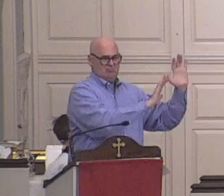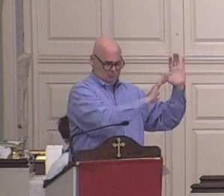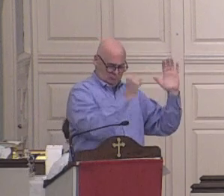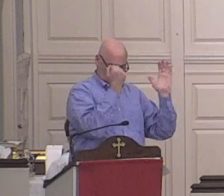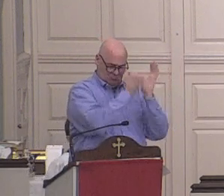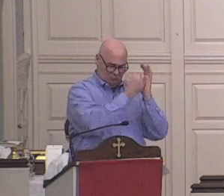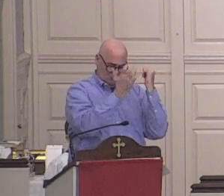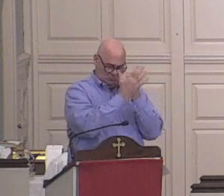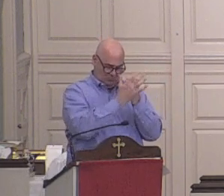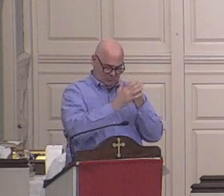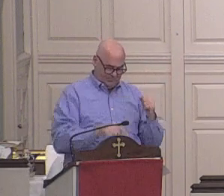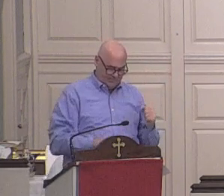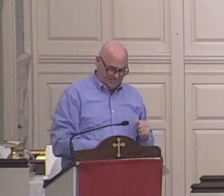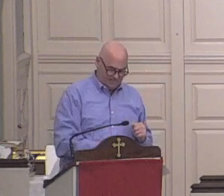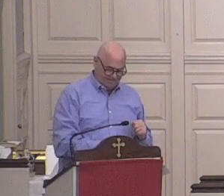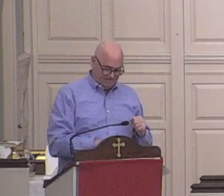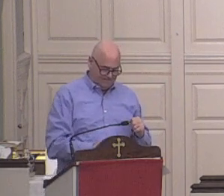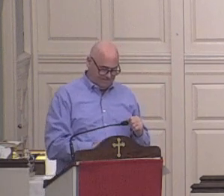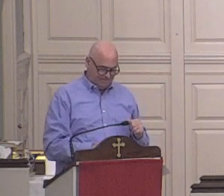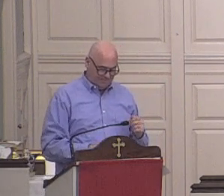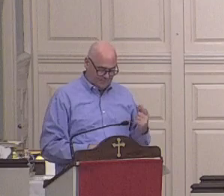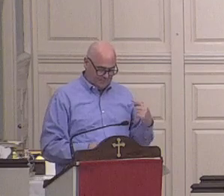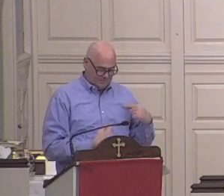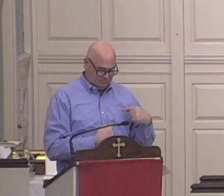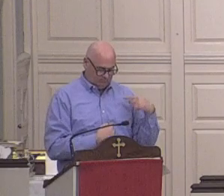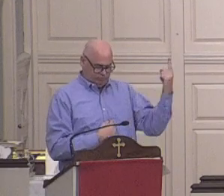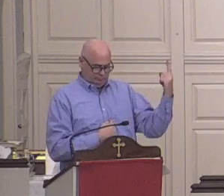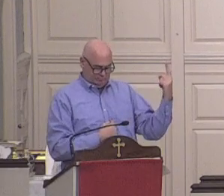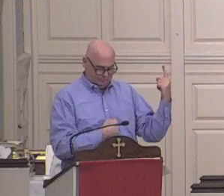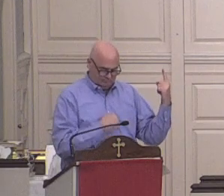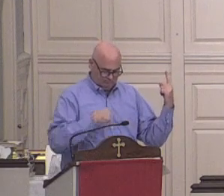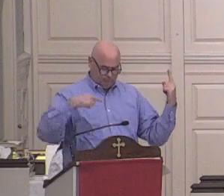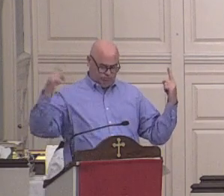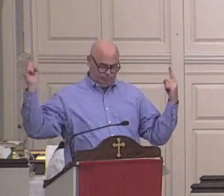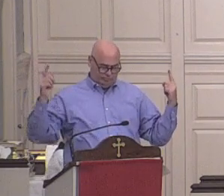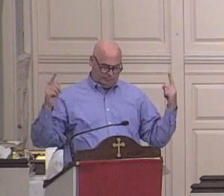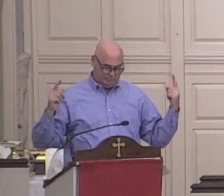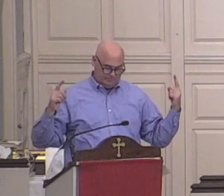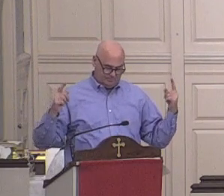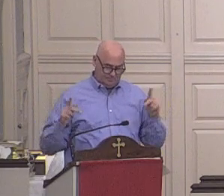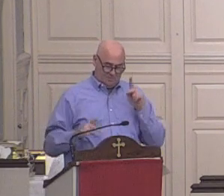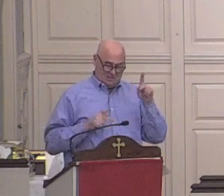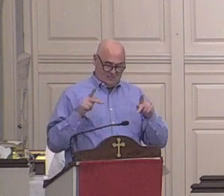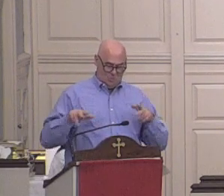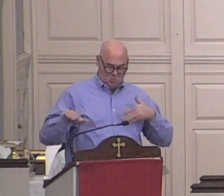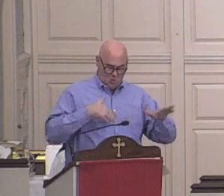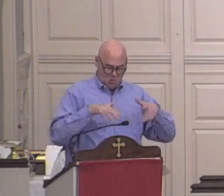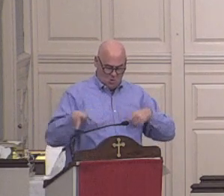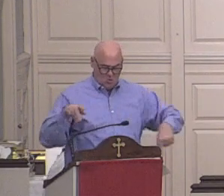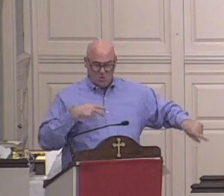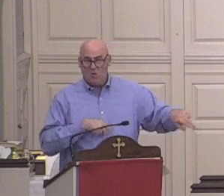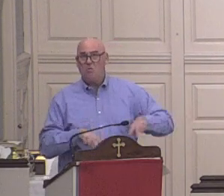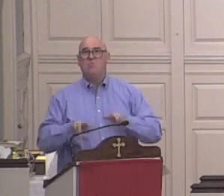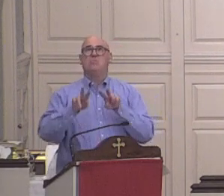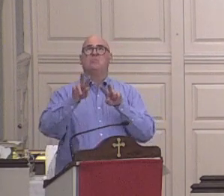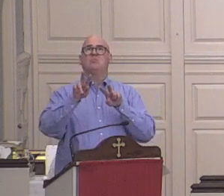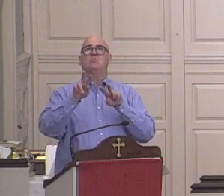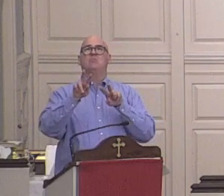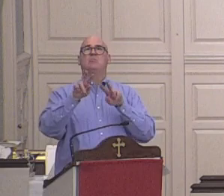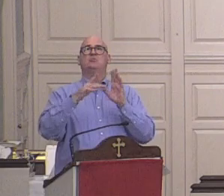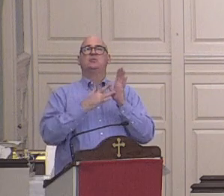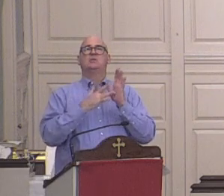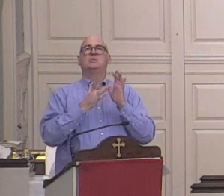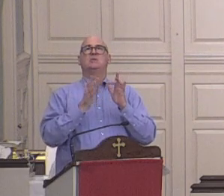With him, they crucified 2 revolutionaries, one on his